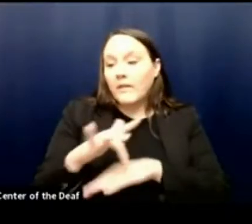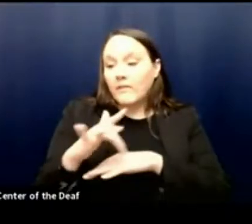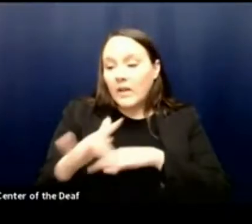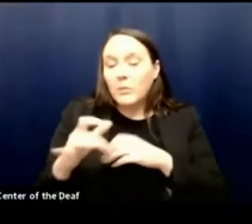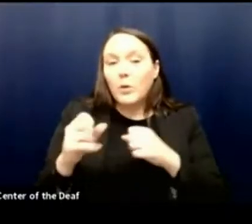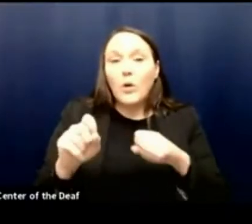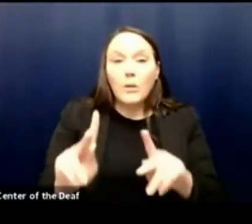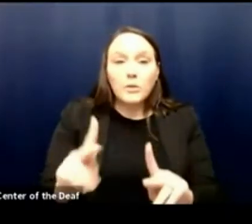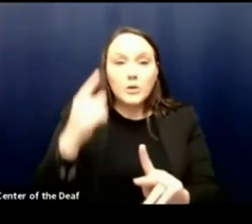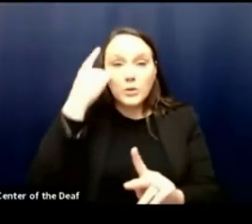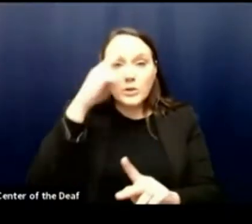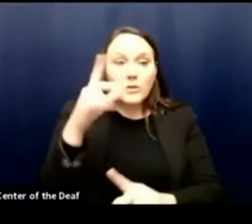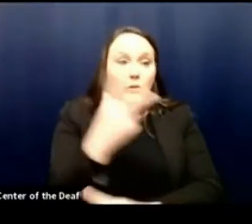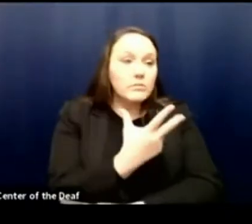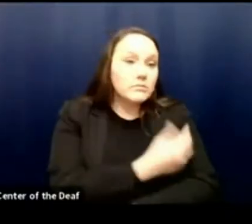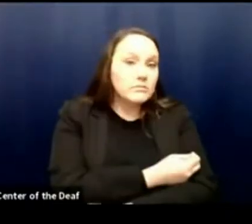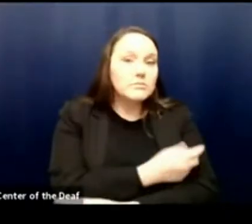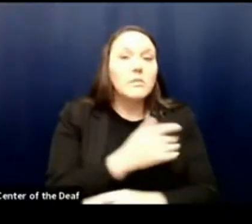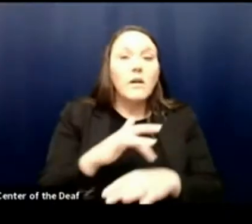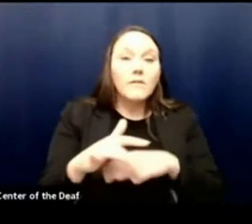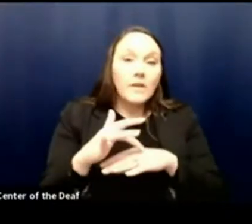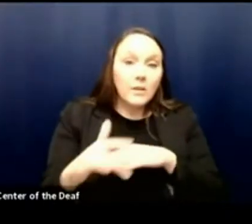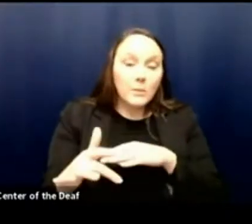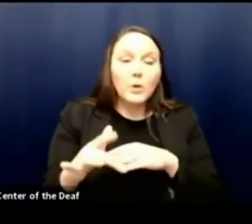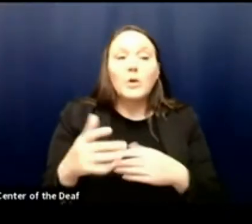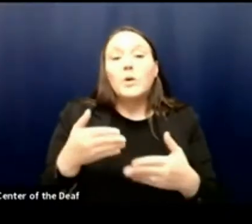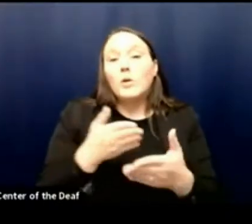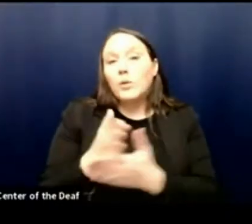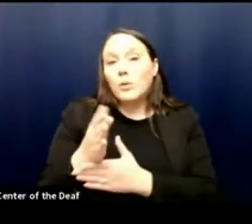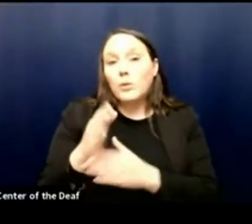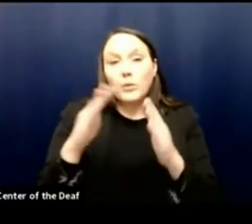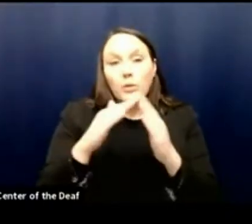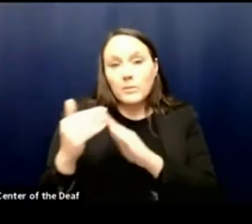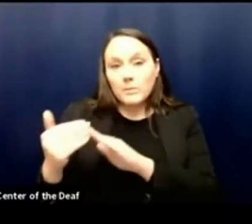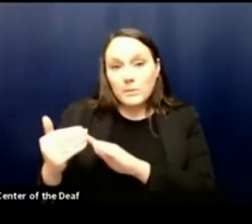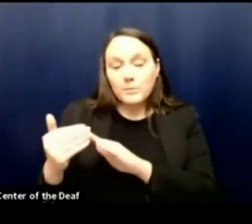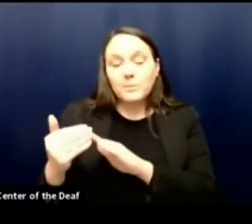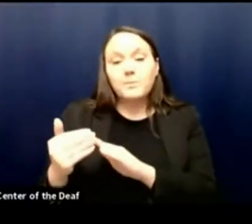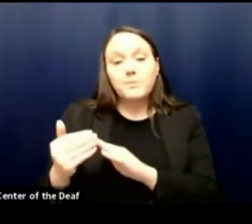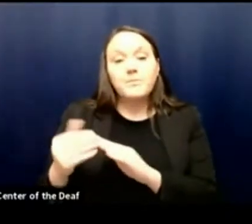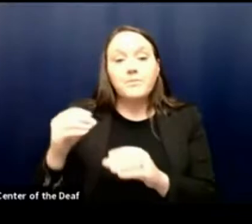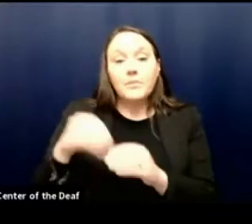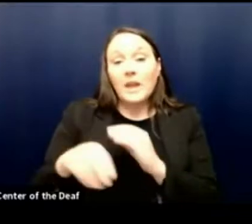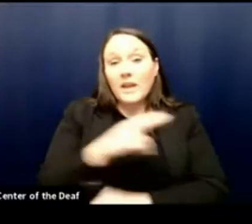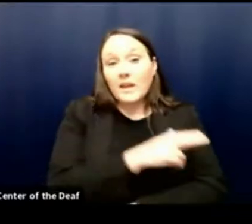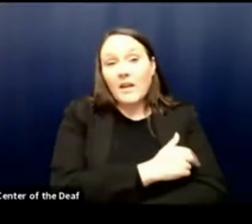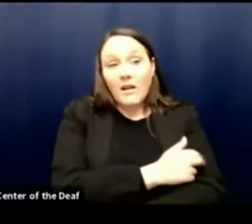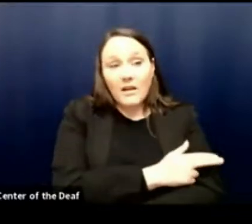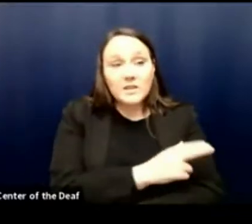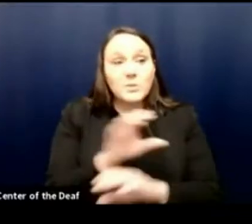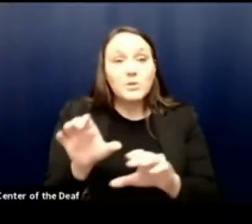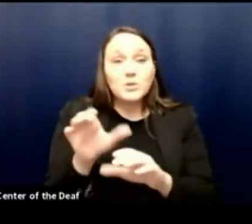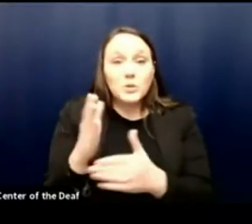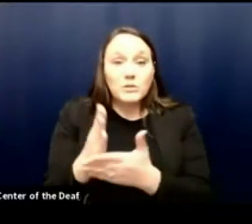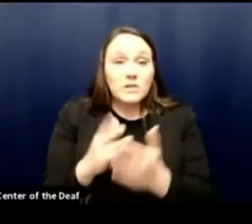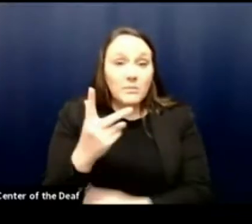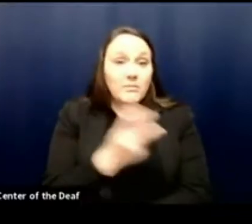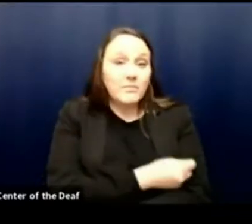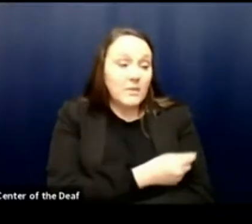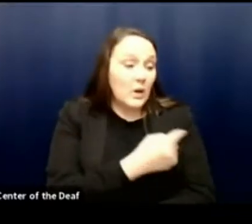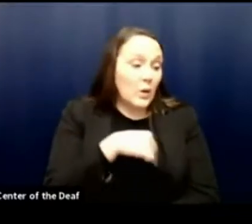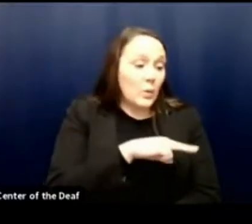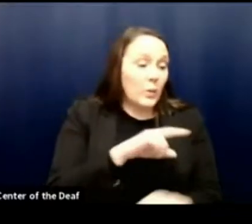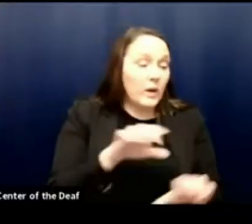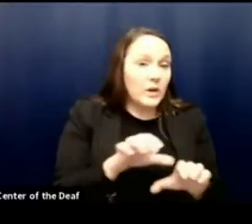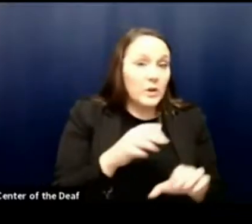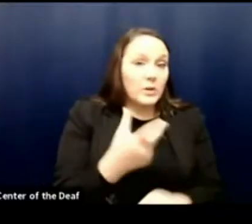available for people to get vaccinated throughout the community. And hospitals are doing some vaccinating. We're doing some vaccinating. And as